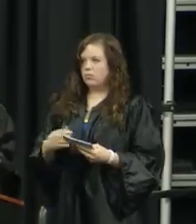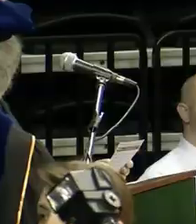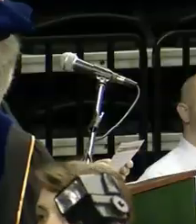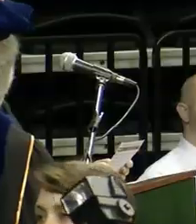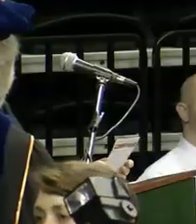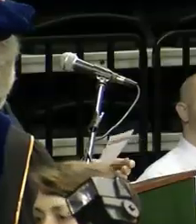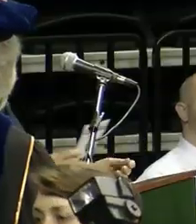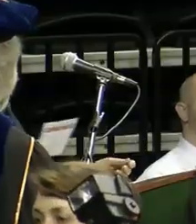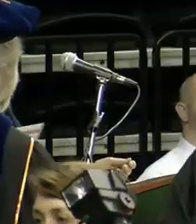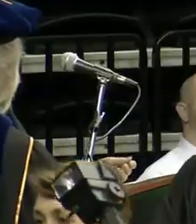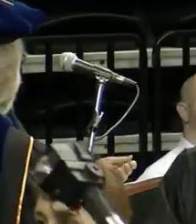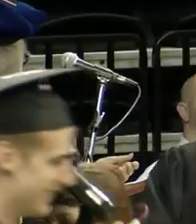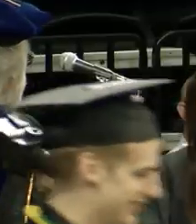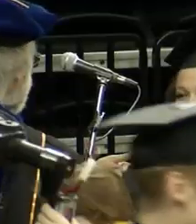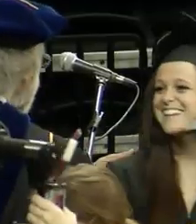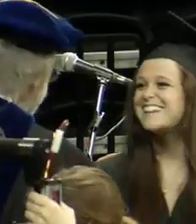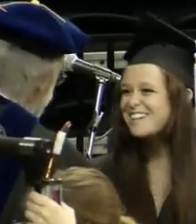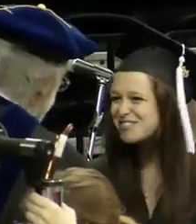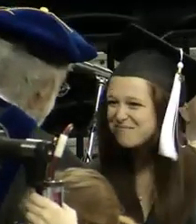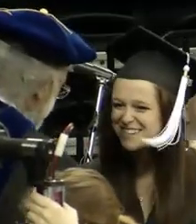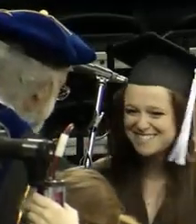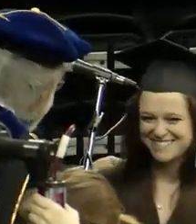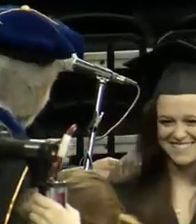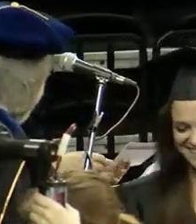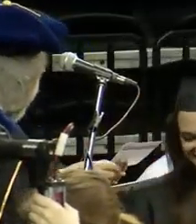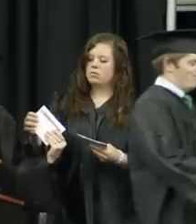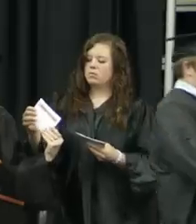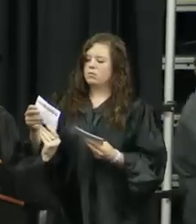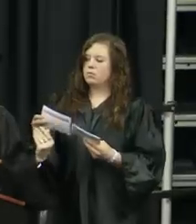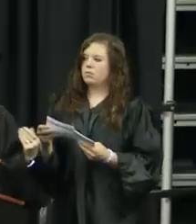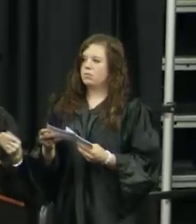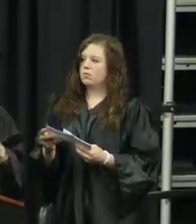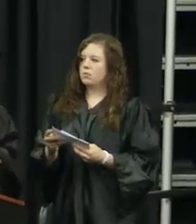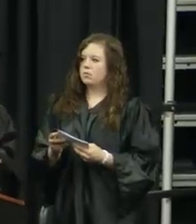Lauren Suminski. Brian Healy.